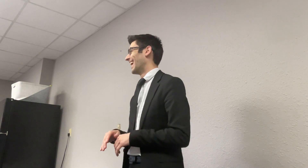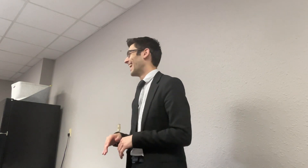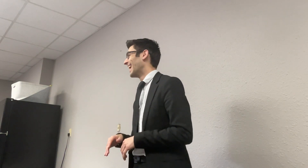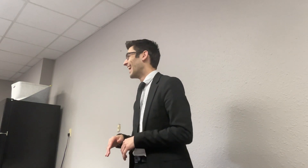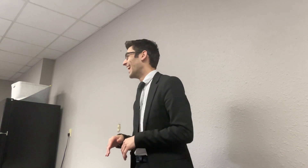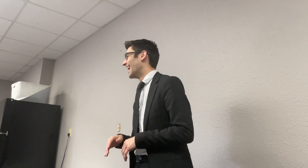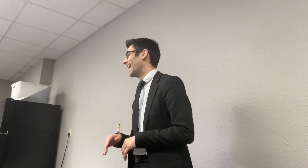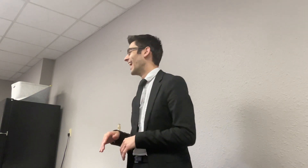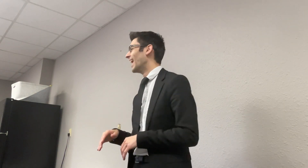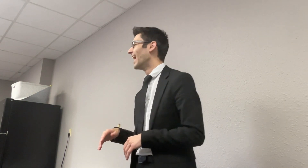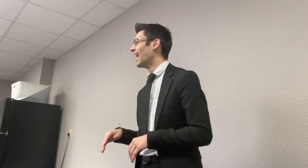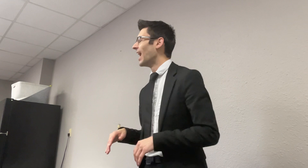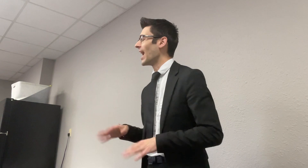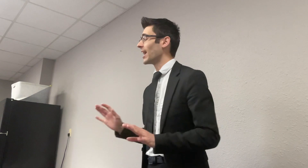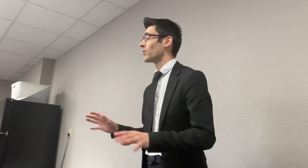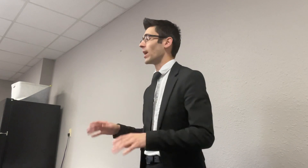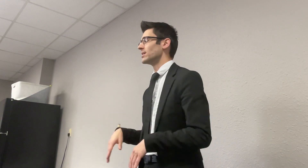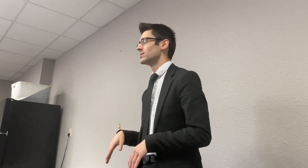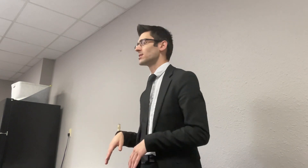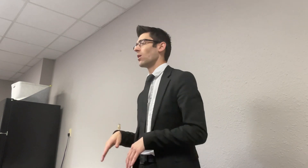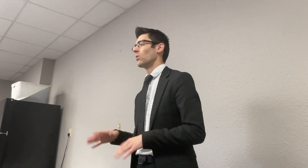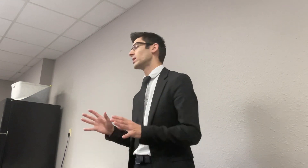talk about it. Anyway, so yeah,